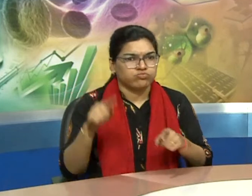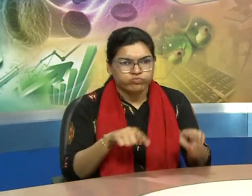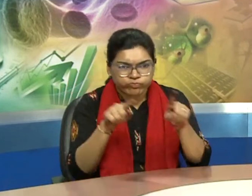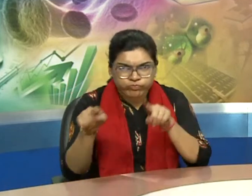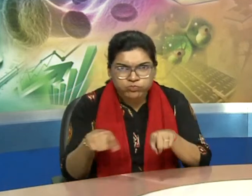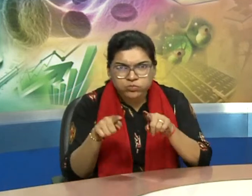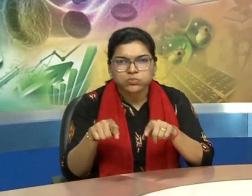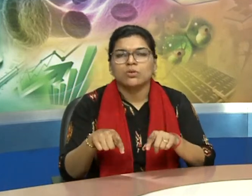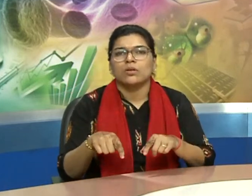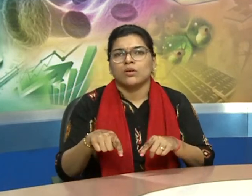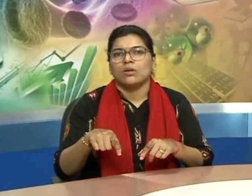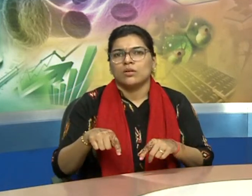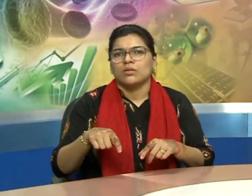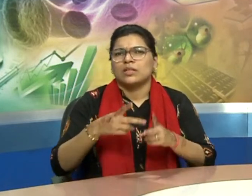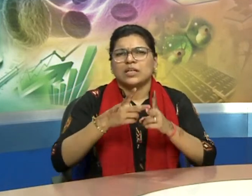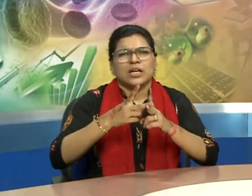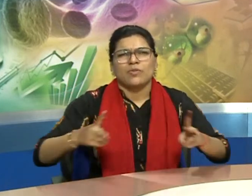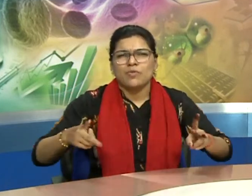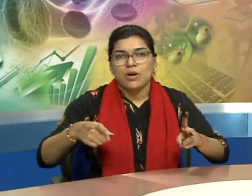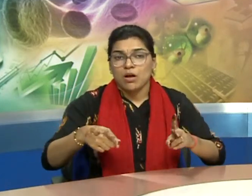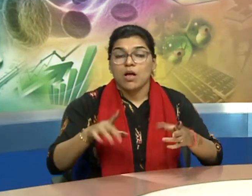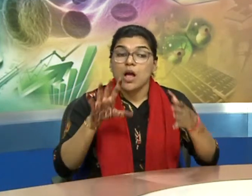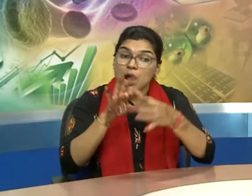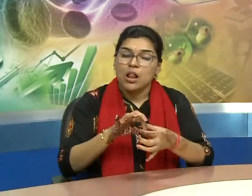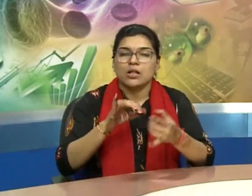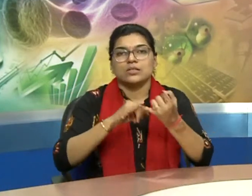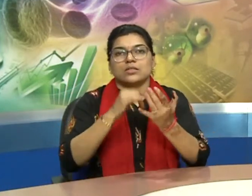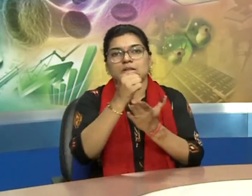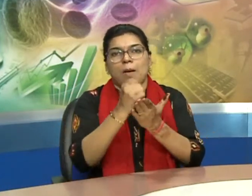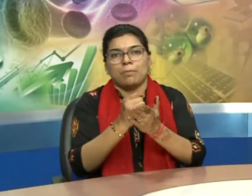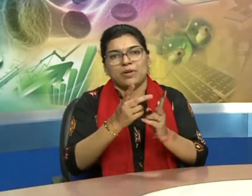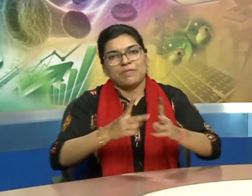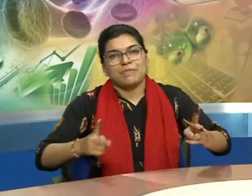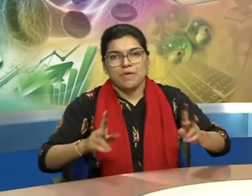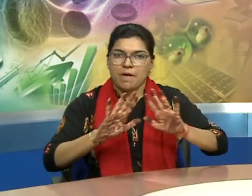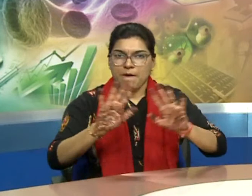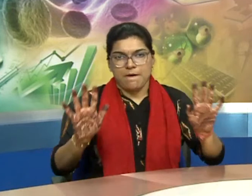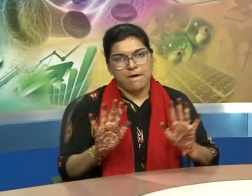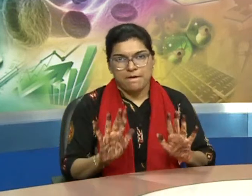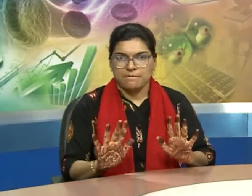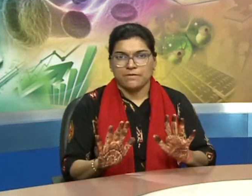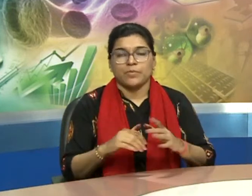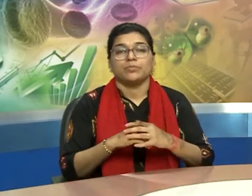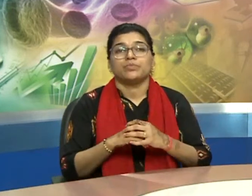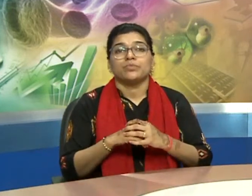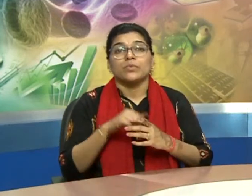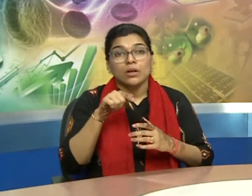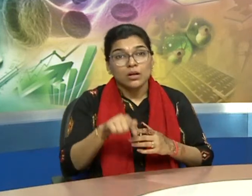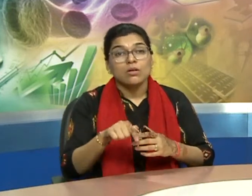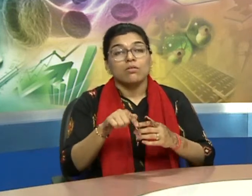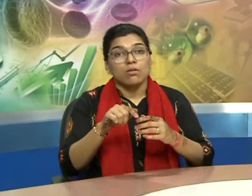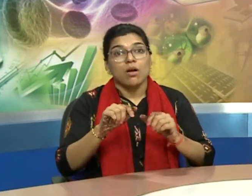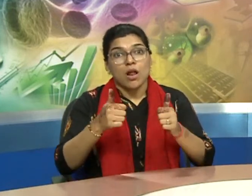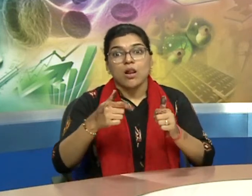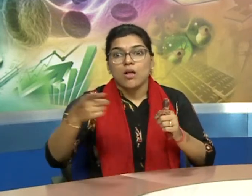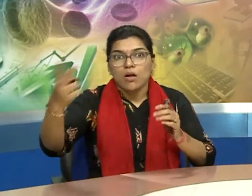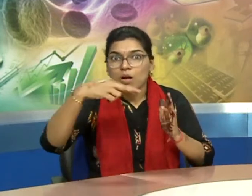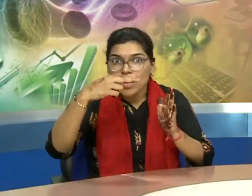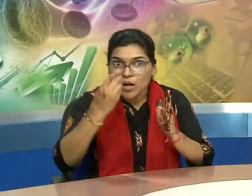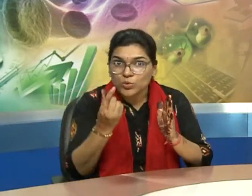subjects for different work like learning, teaching,